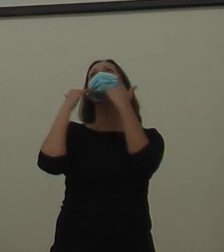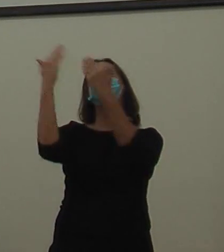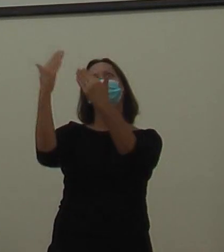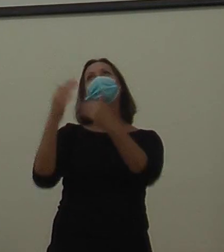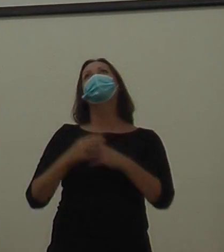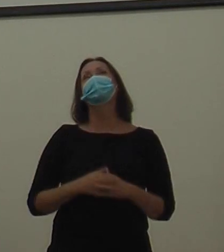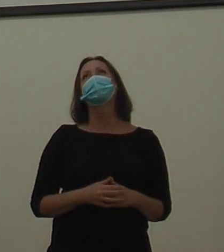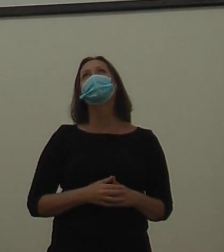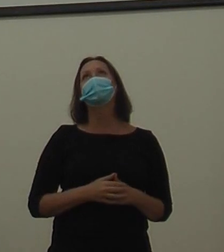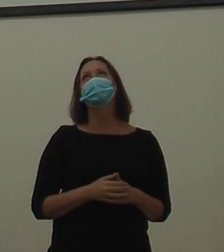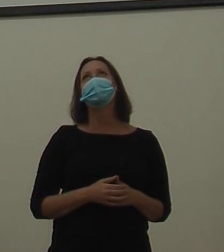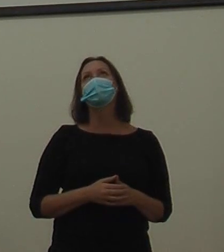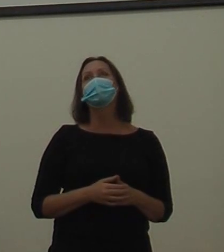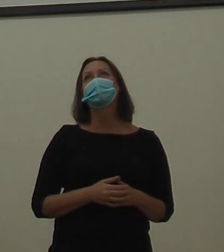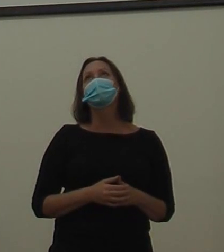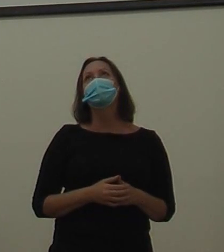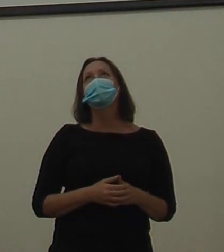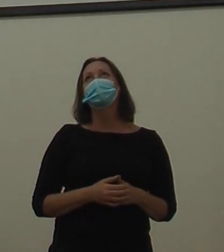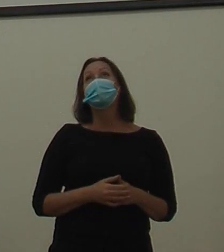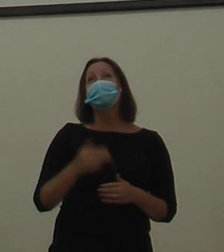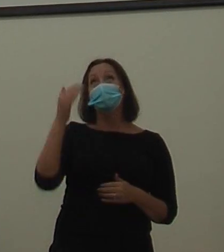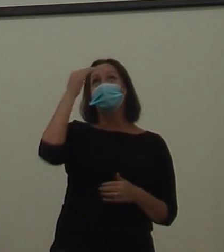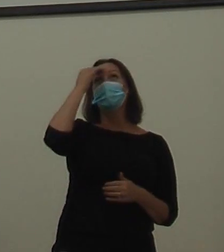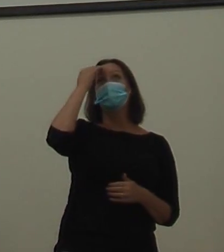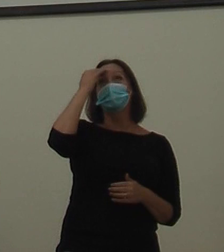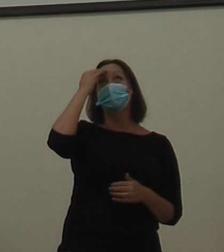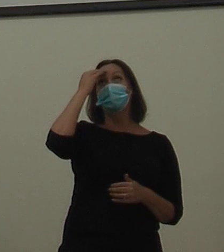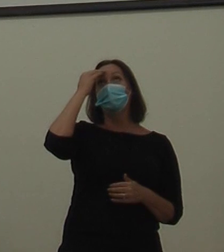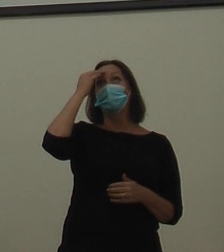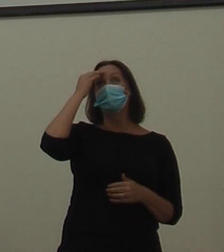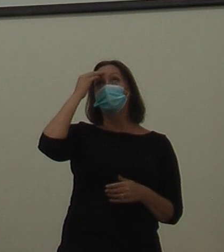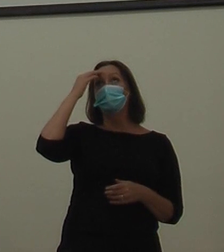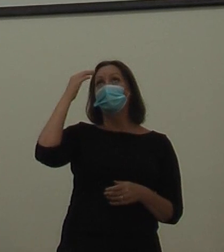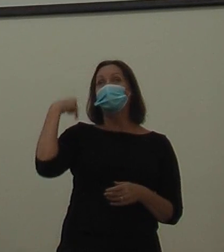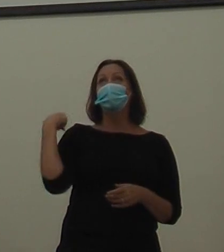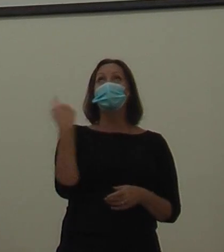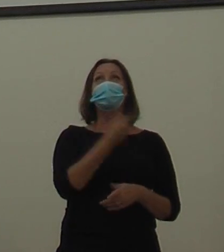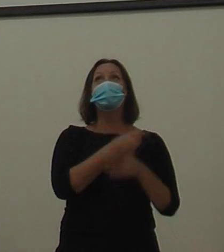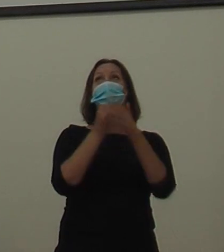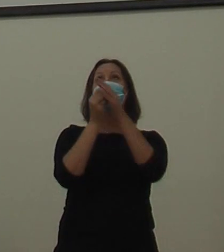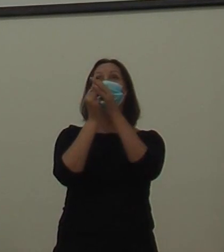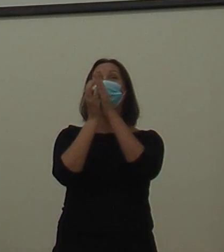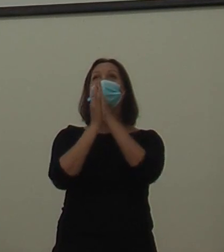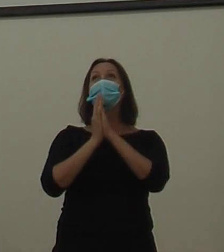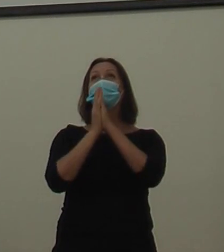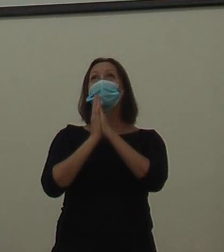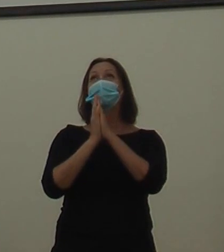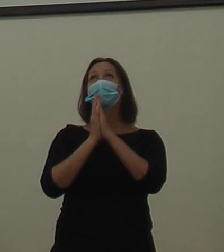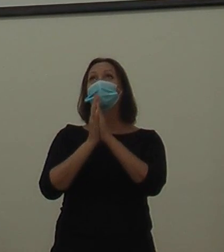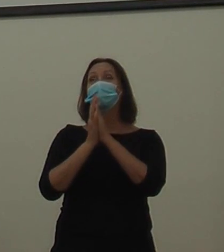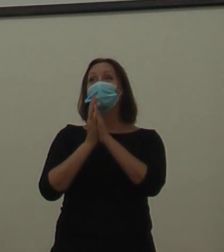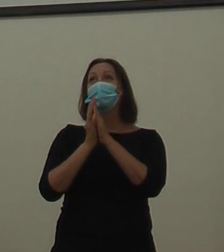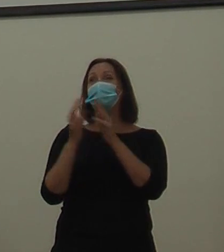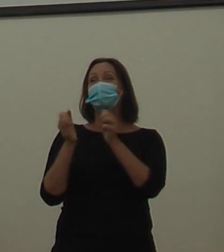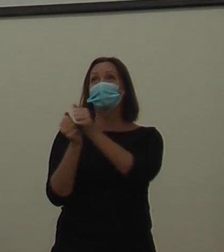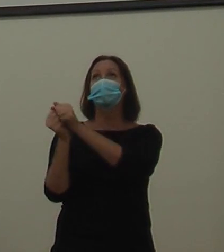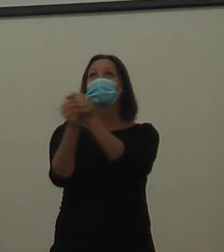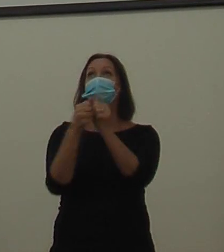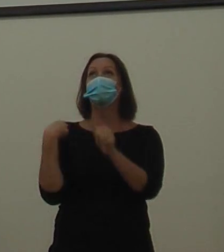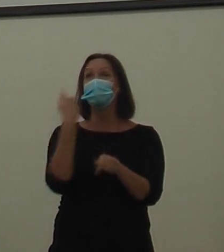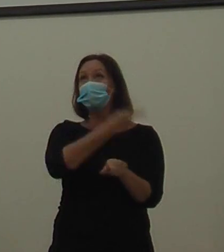if we pray and if we agree as to touching any one thing, Lord, it can be done. And so